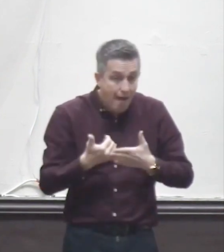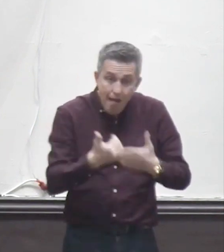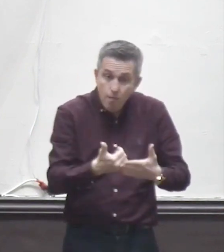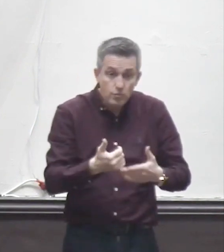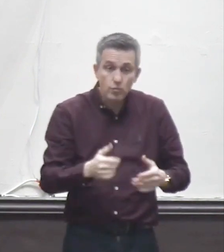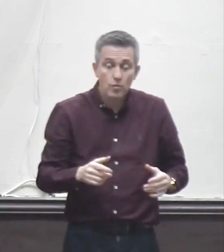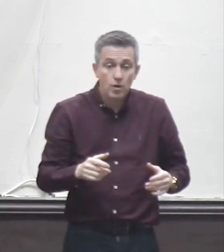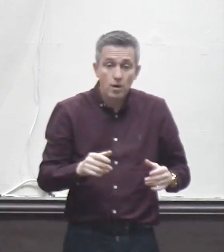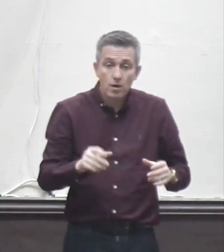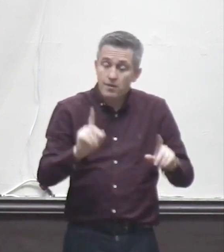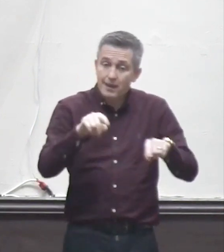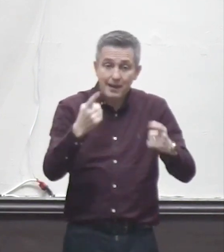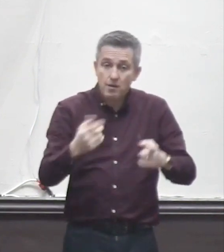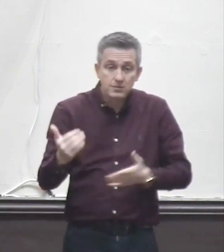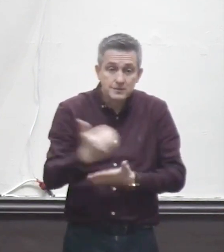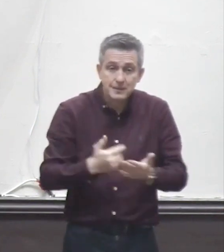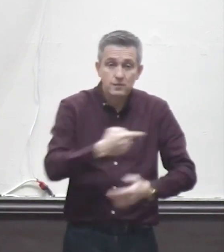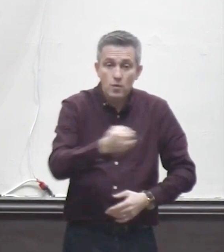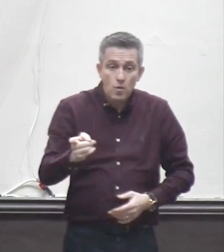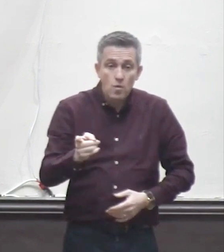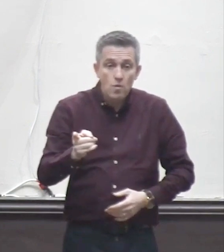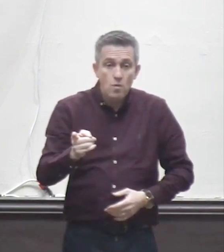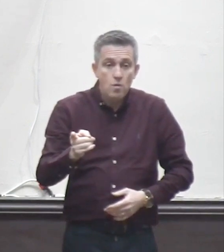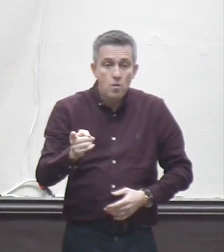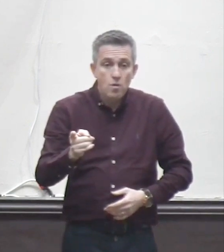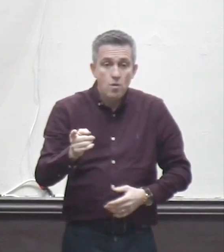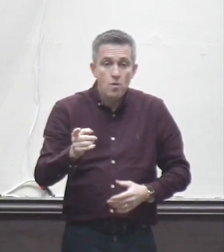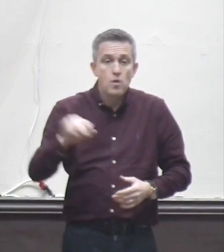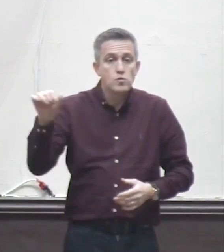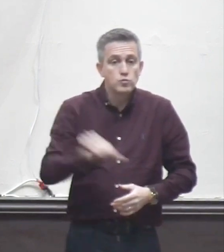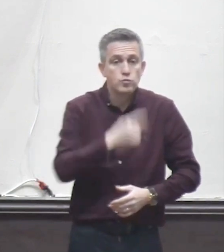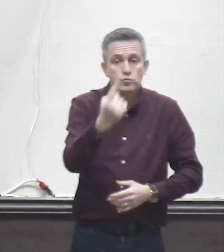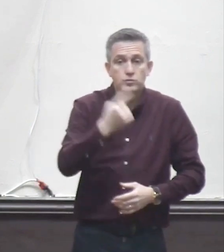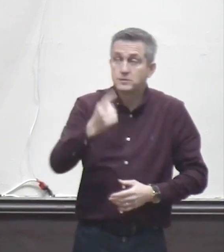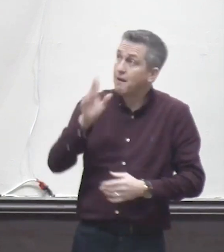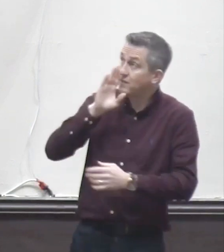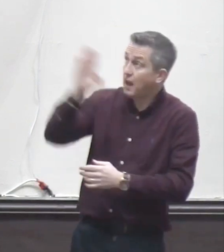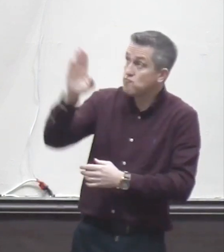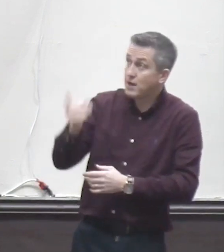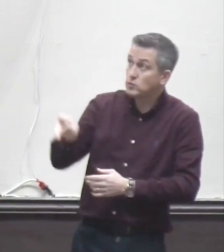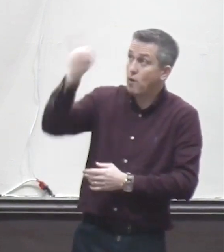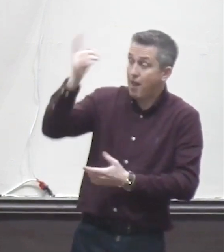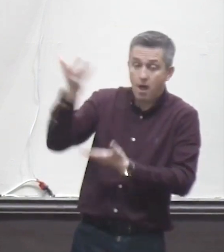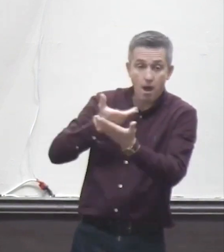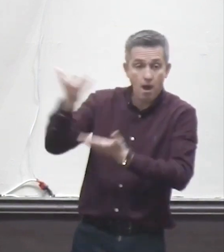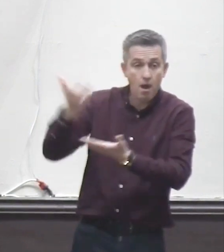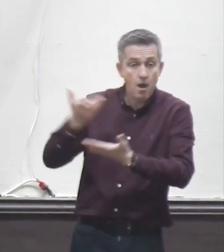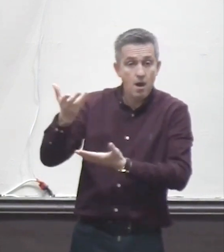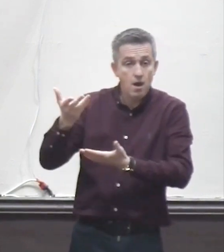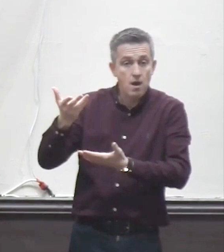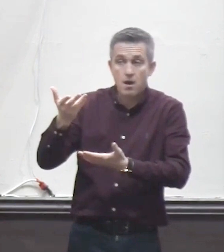harm you, and you consider them to be interceders between yourself and Allah? And Allah Azza wa